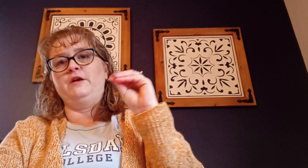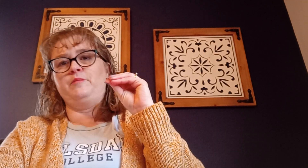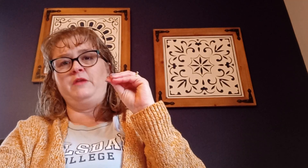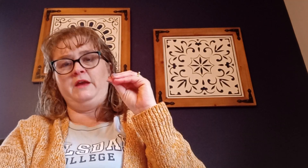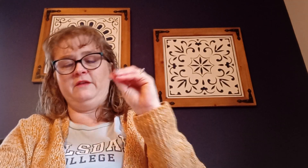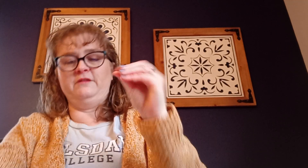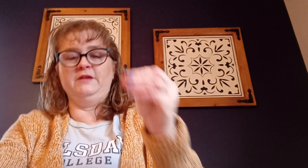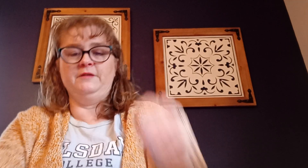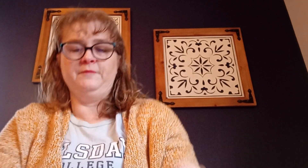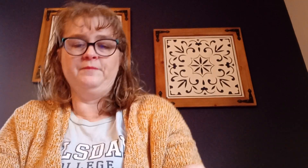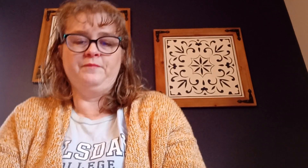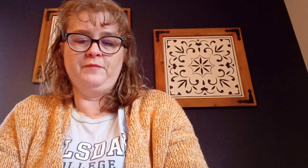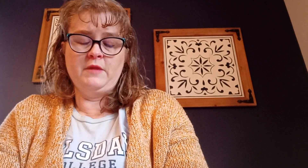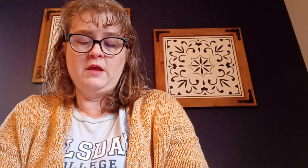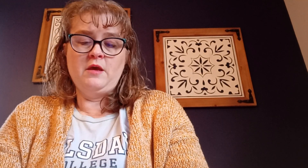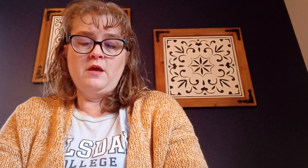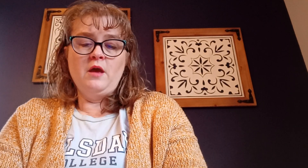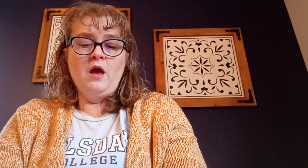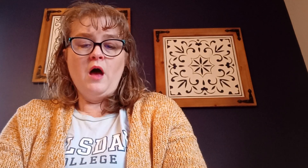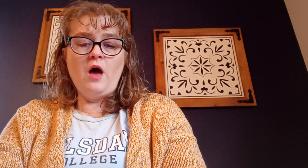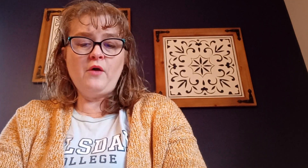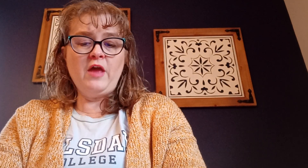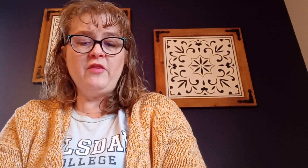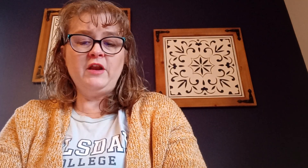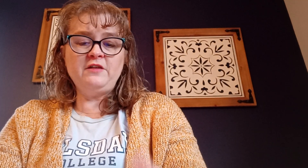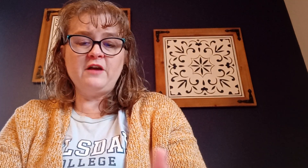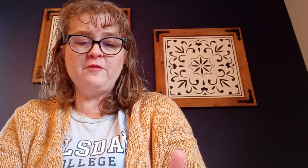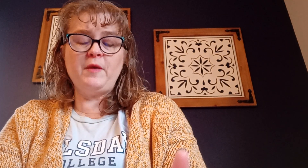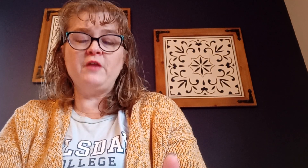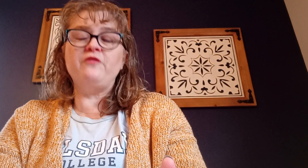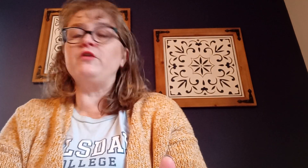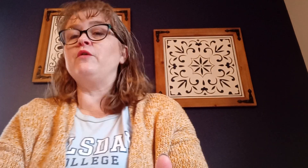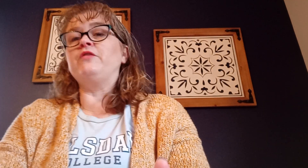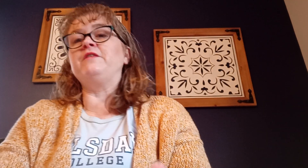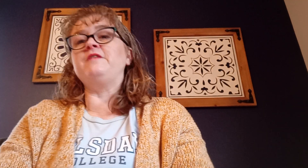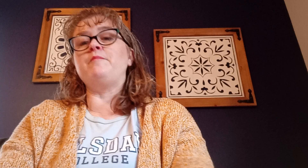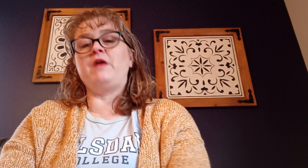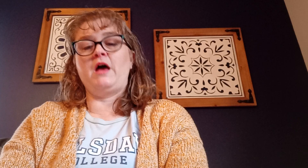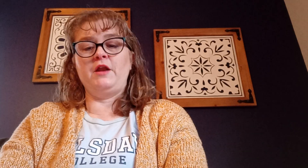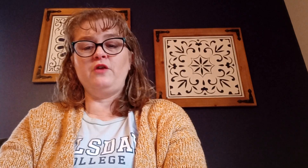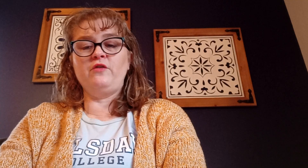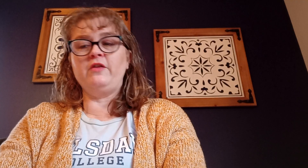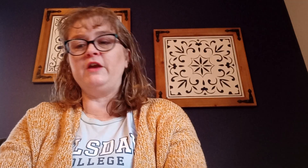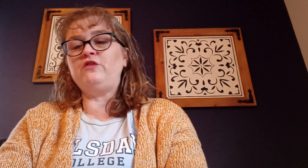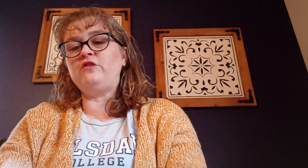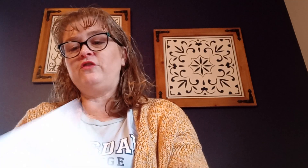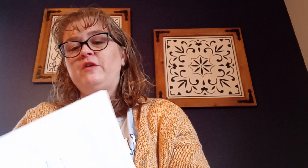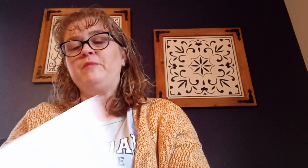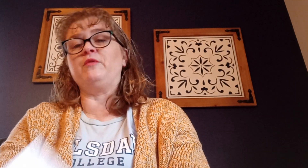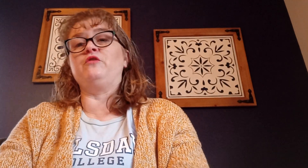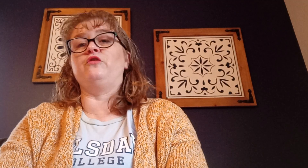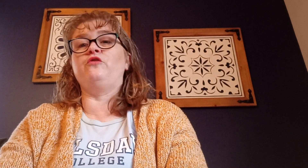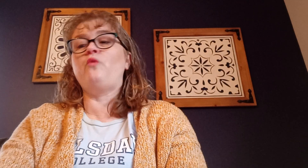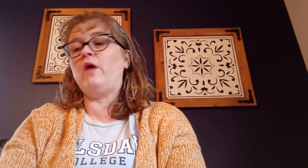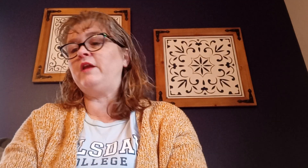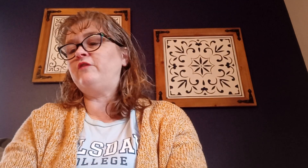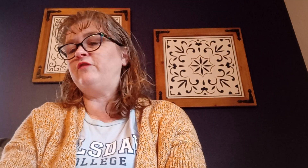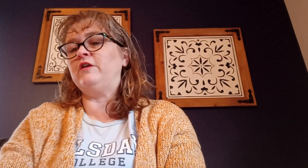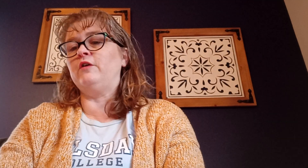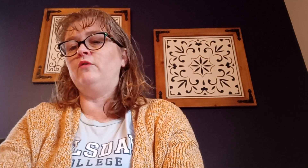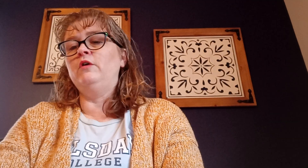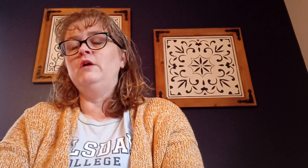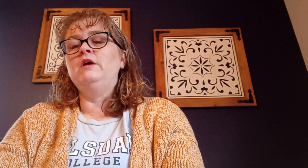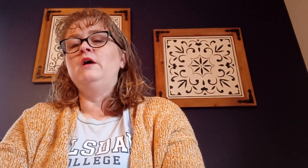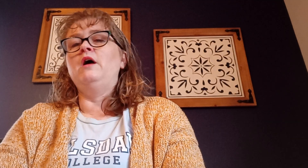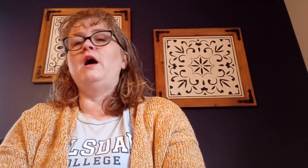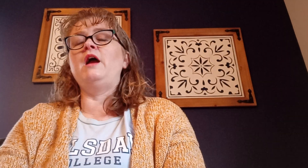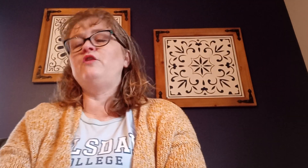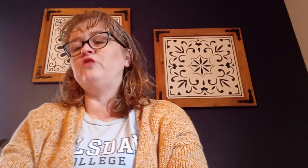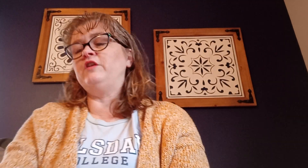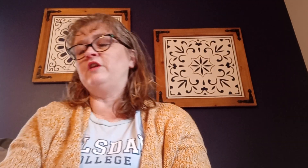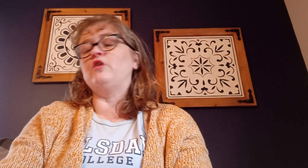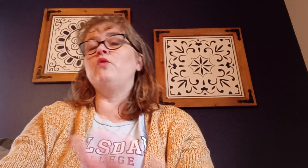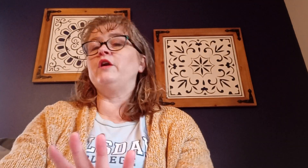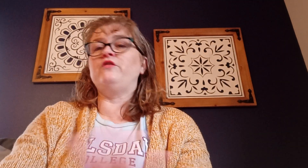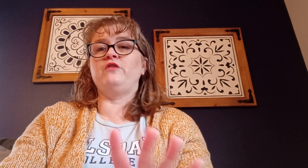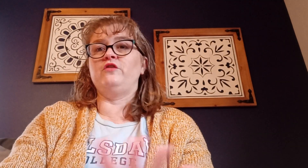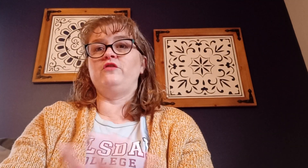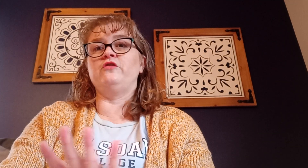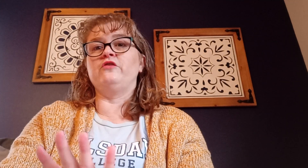plant. Okay, and then it talks about a few of the symbiotic relationships, which there's quite a few. I actually did a quick search. There's a